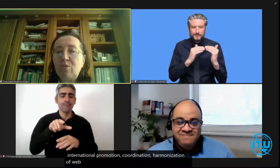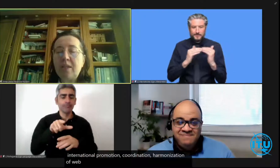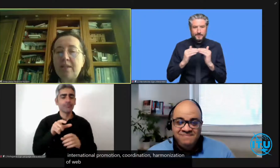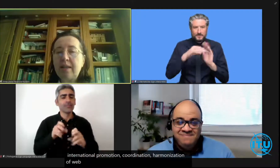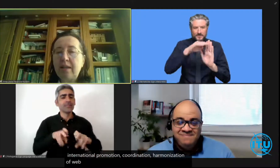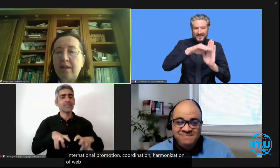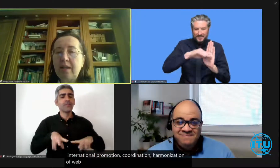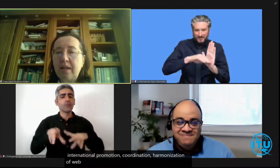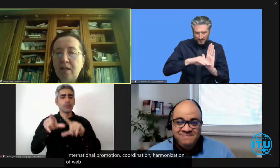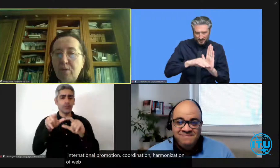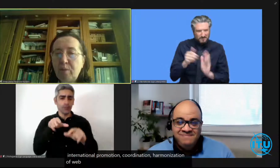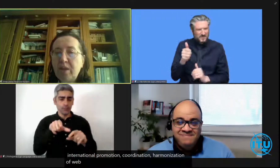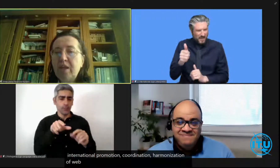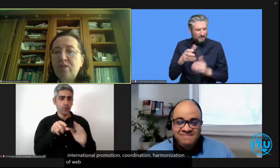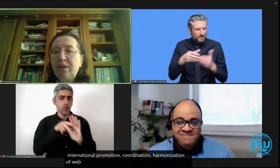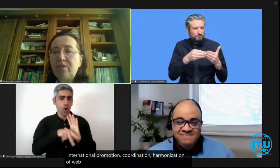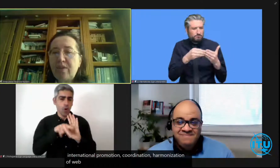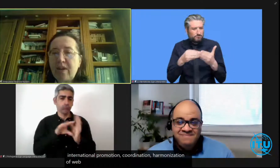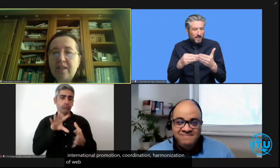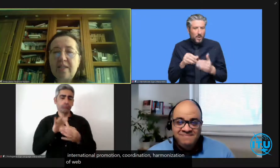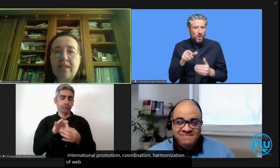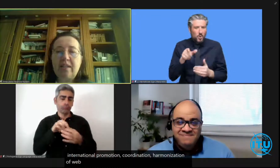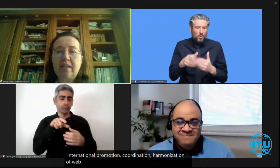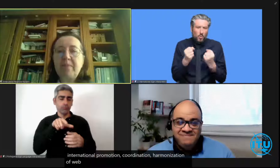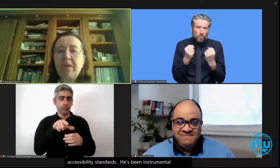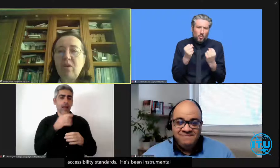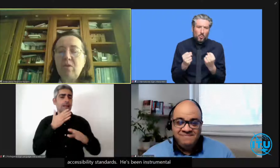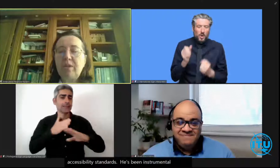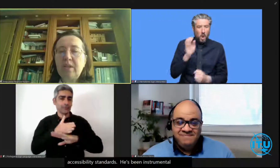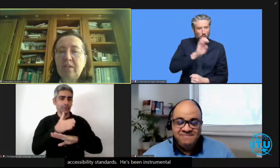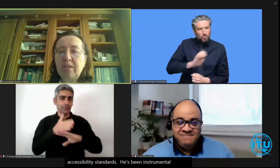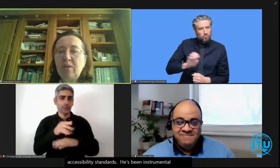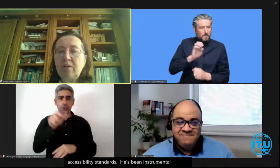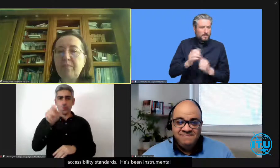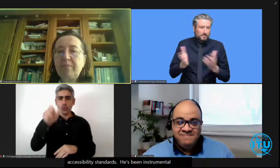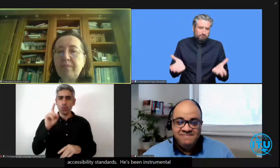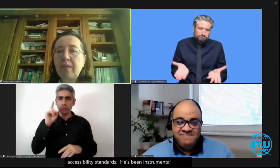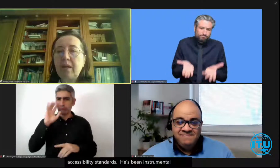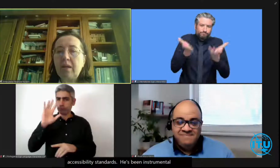really instrumental in Europe to advance on